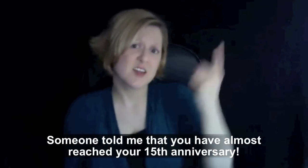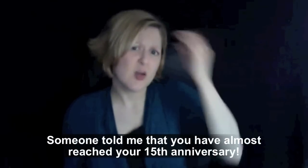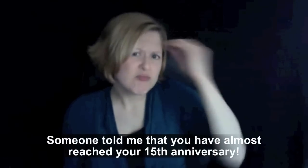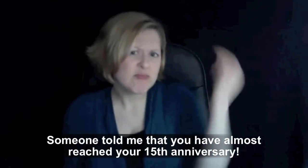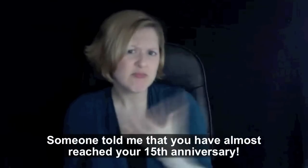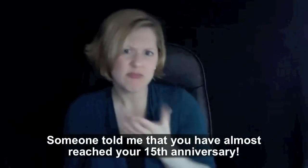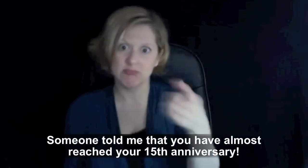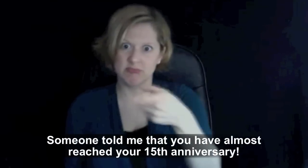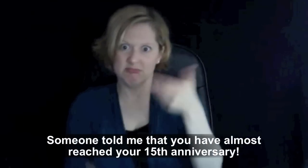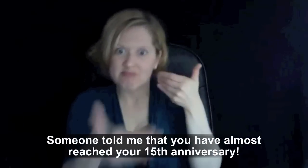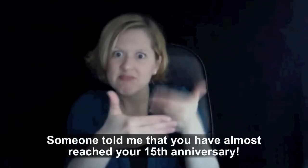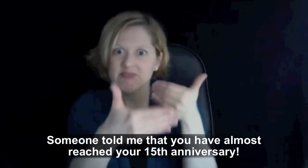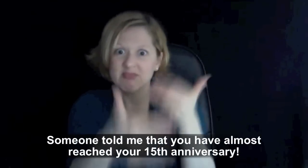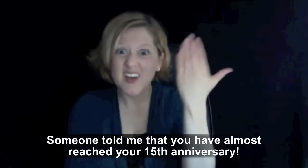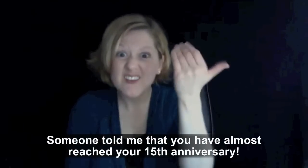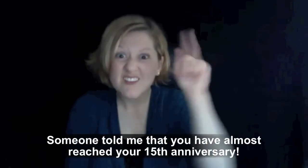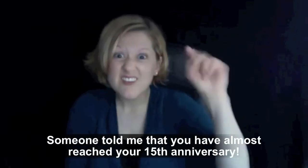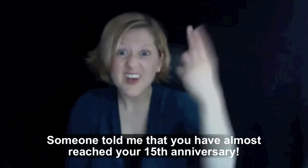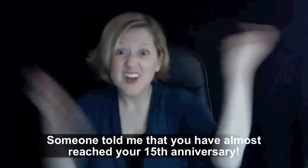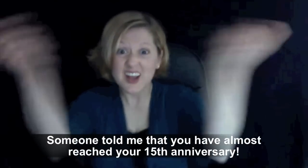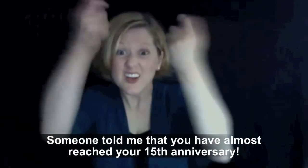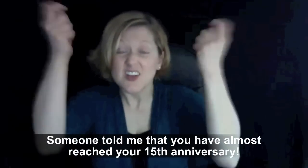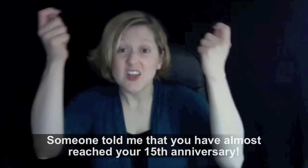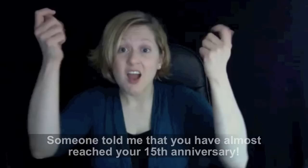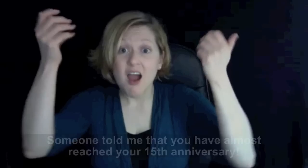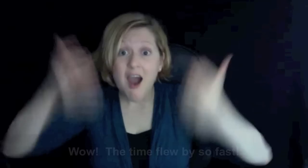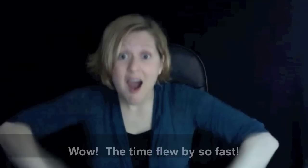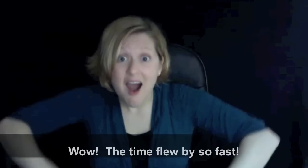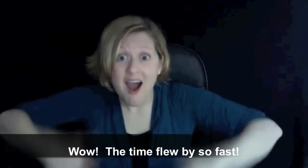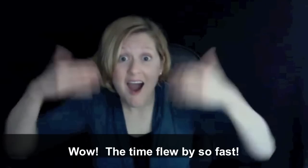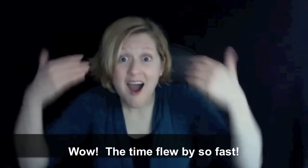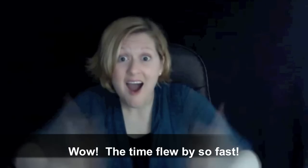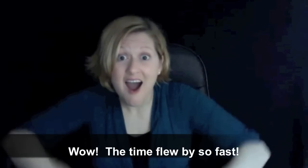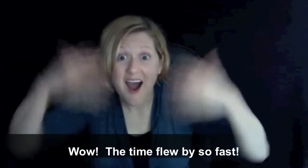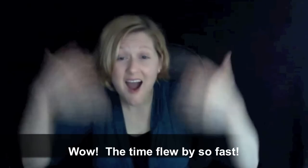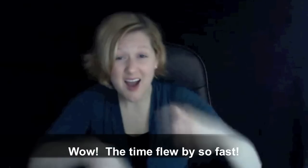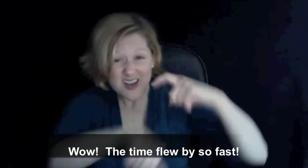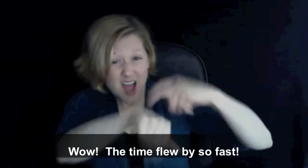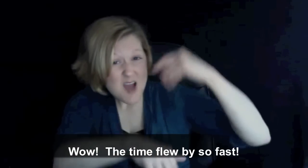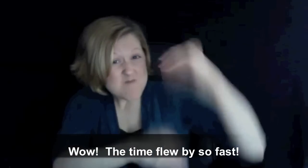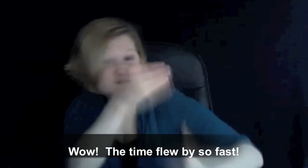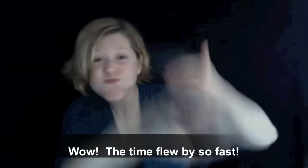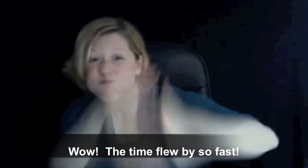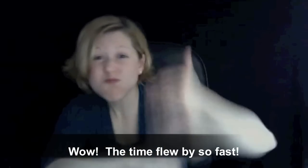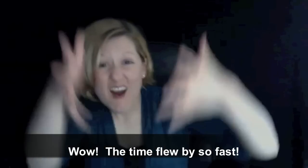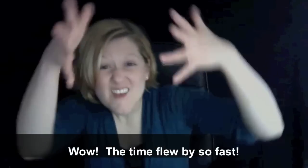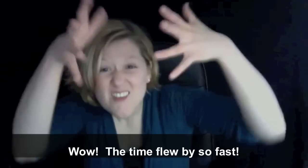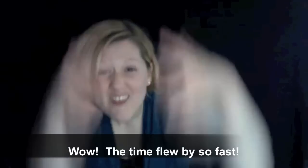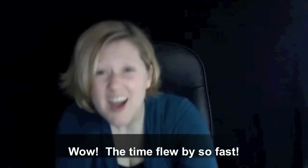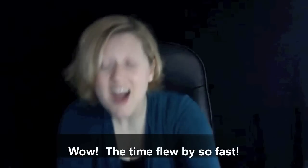Someone told me that you have almost reached your 50th anniversary. Wow, the time flew by so